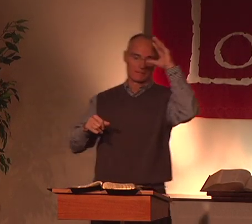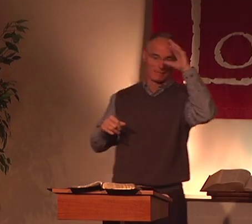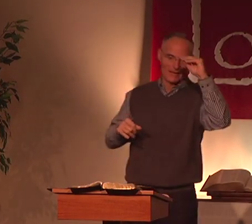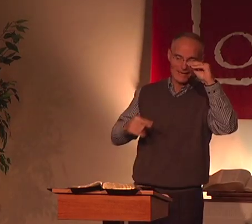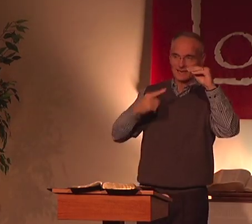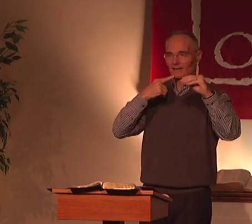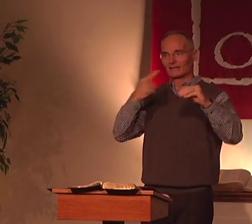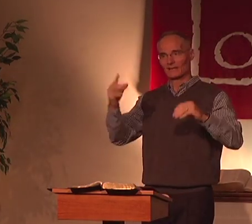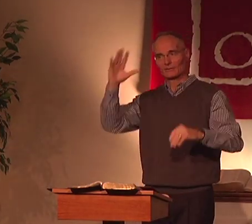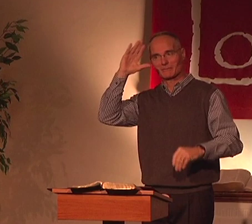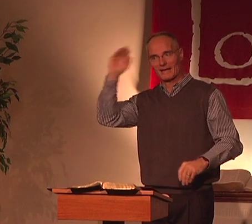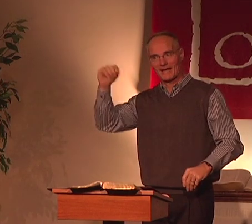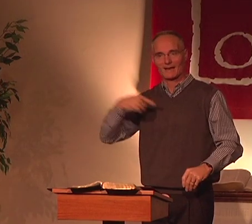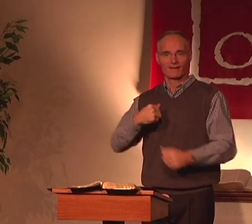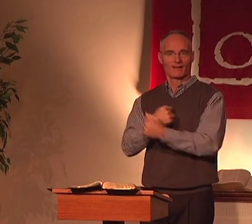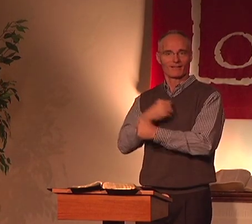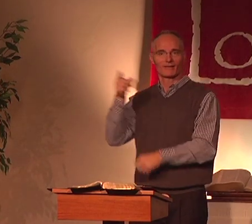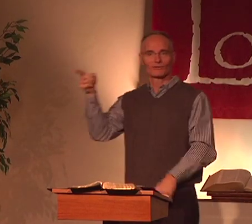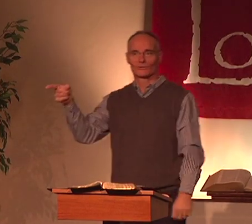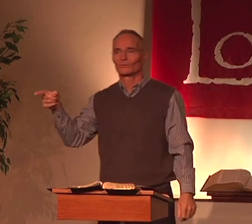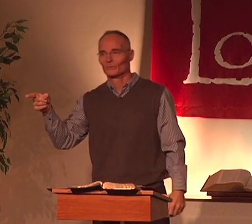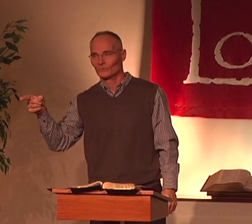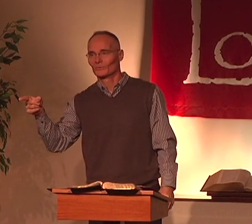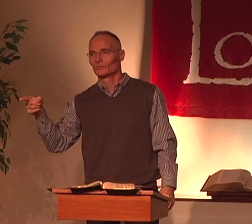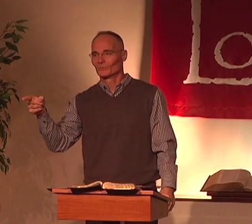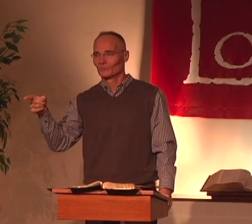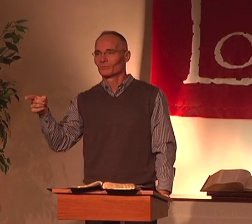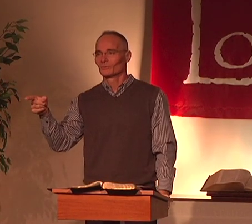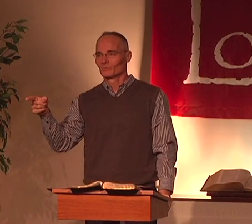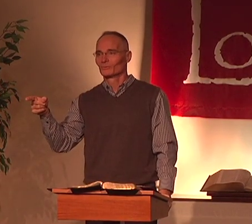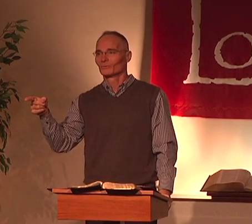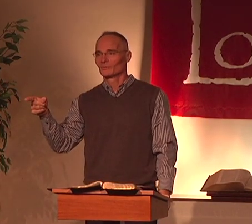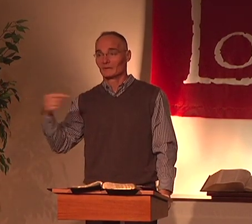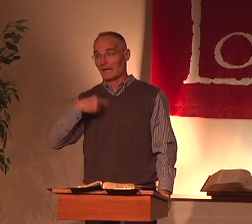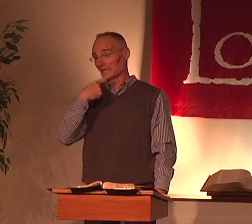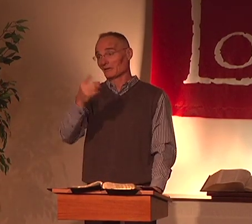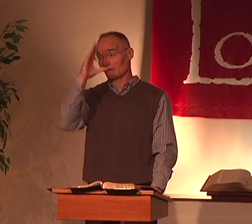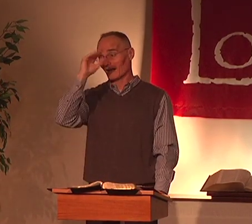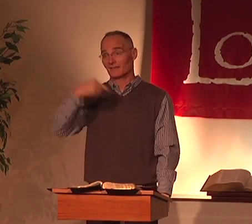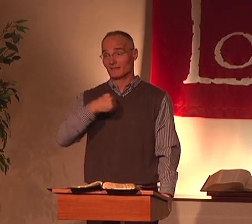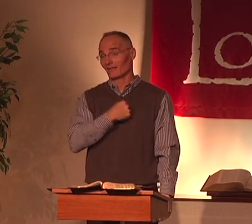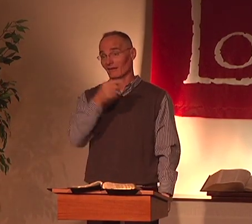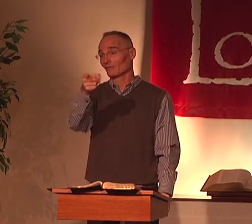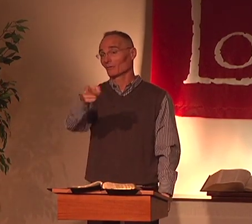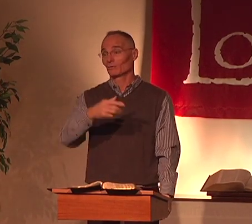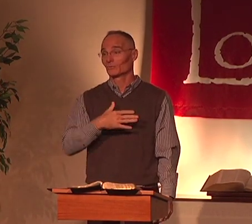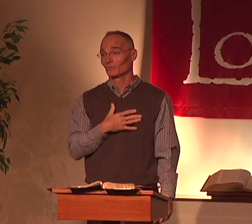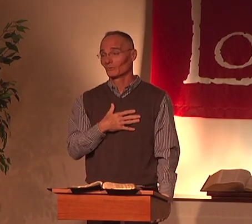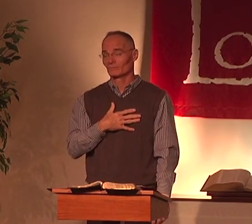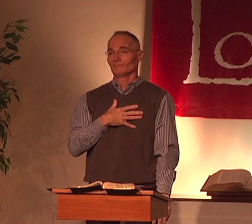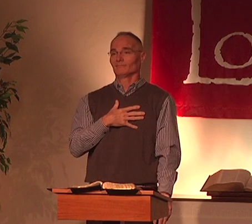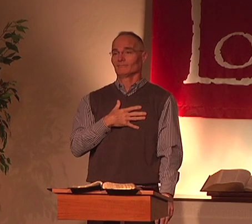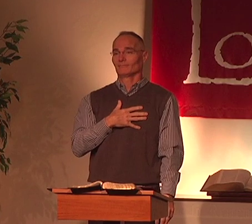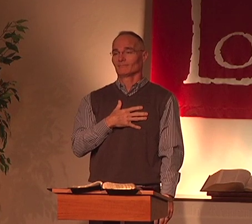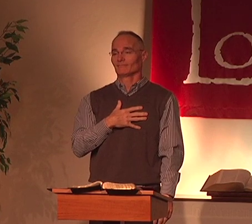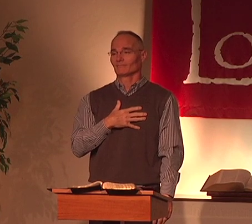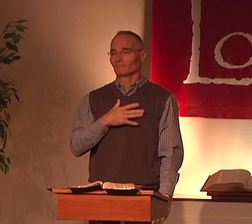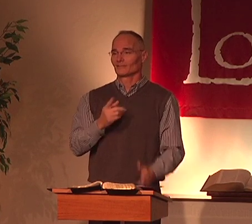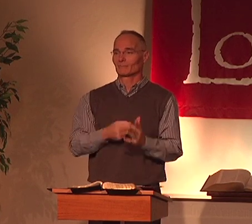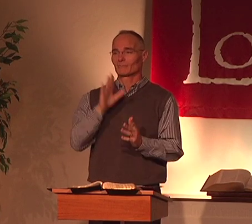Especially If it's A man Telling Another man I love You I tell Guys I Love you I say That A little